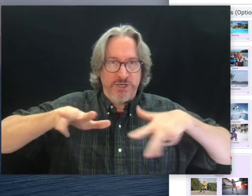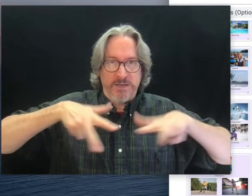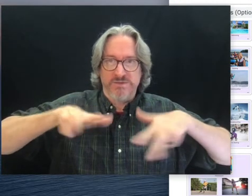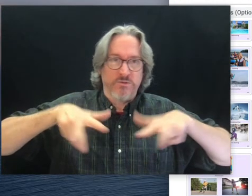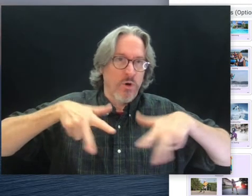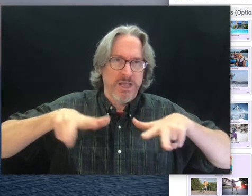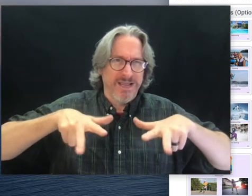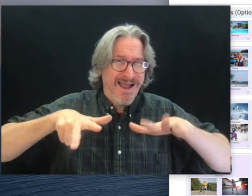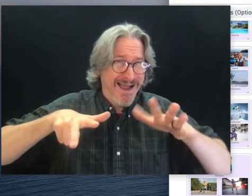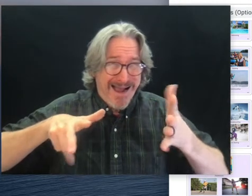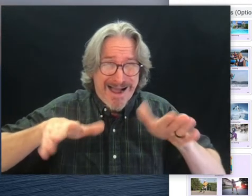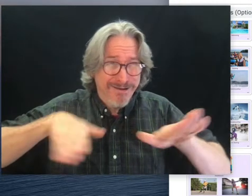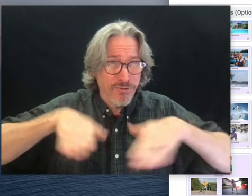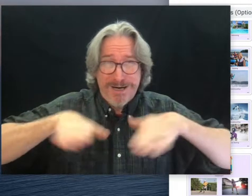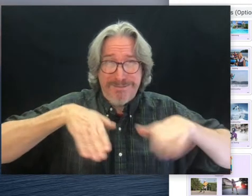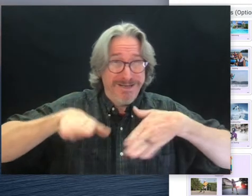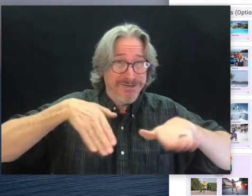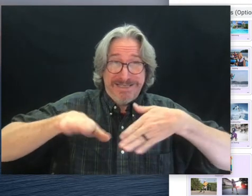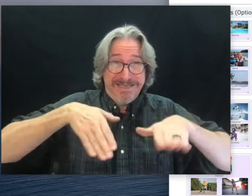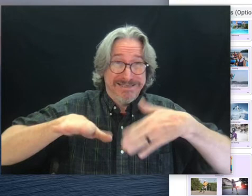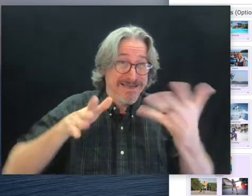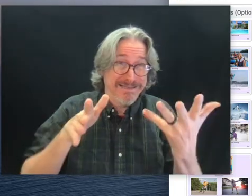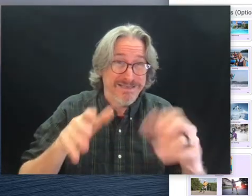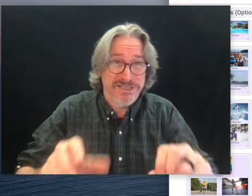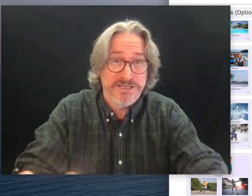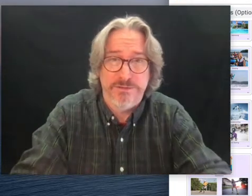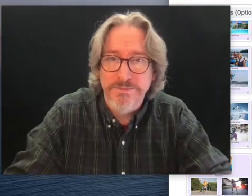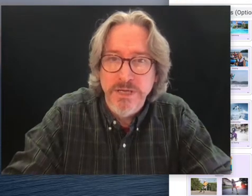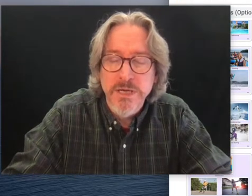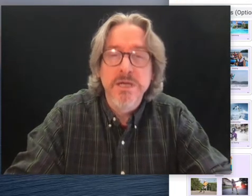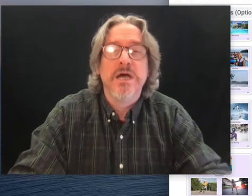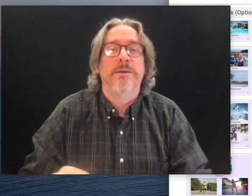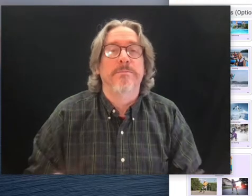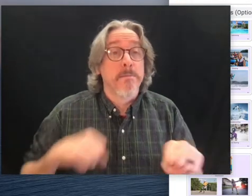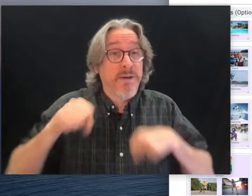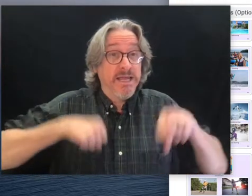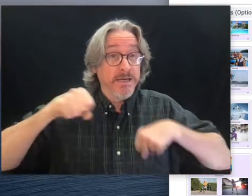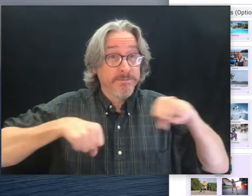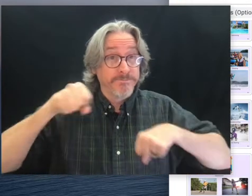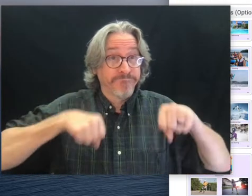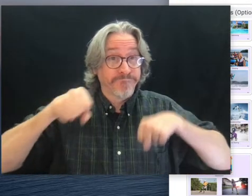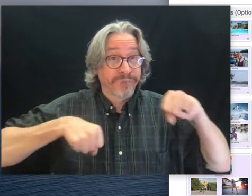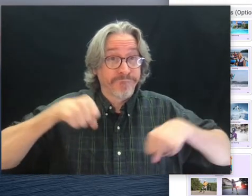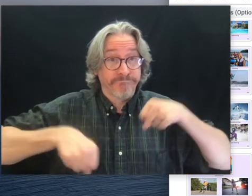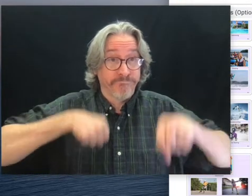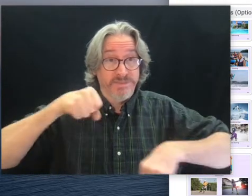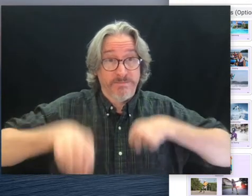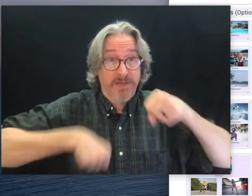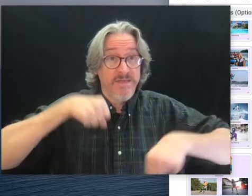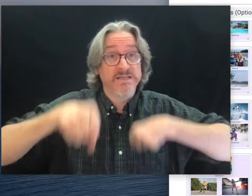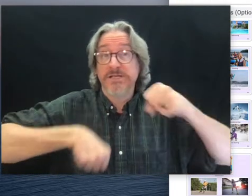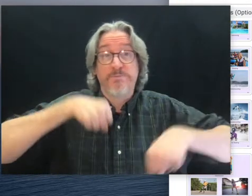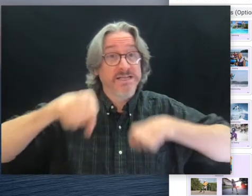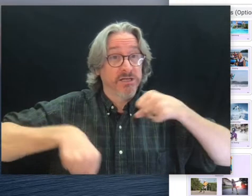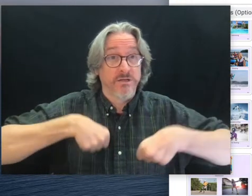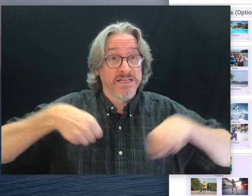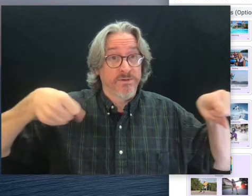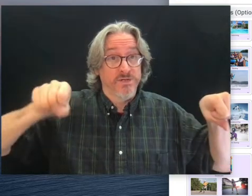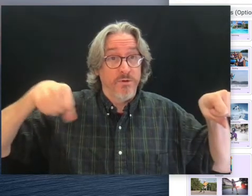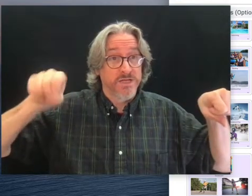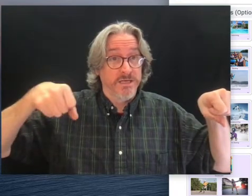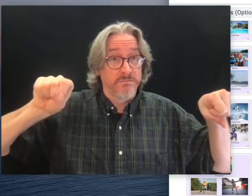hand shapes for walking. I will recommend using this. It's clearer. Biking. And this means